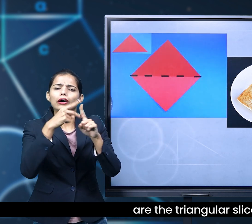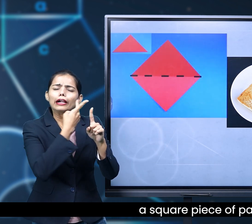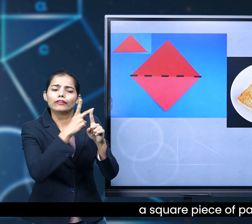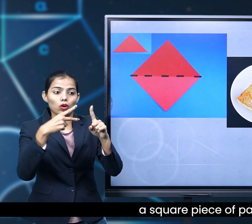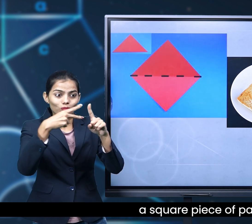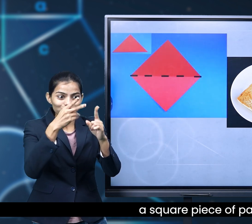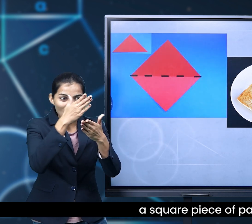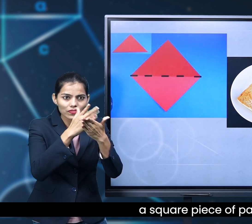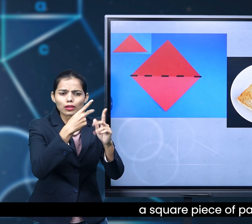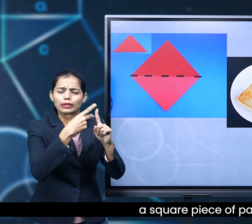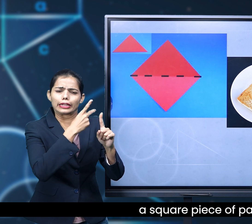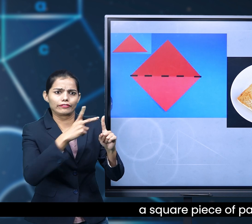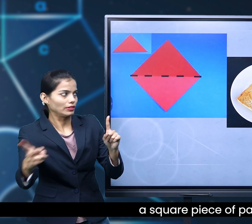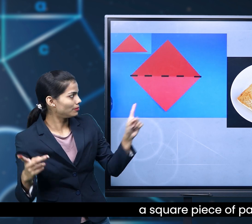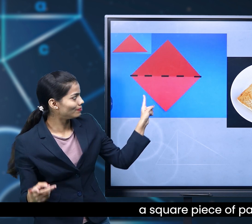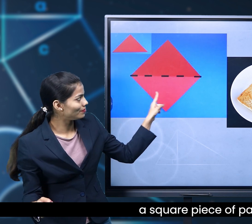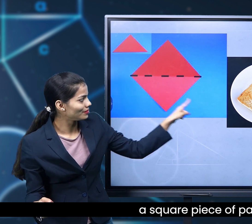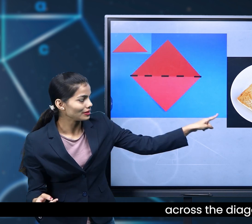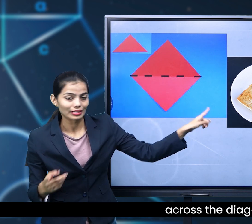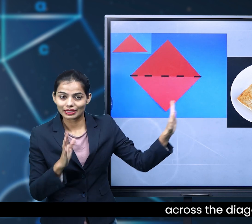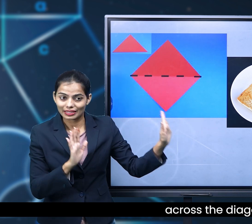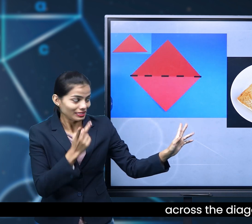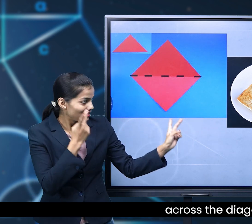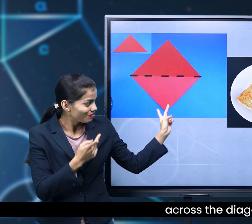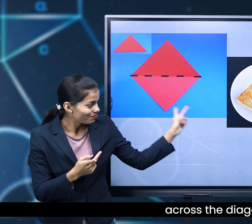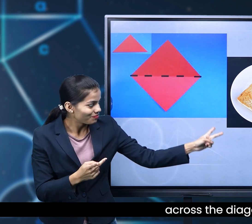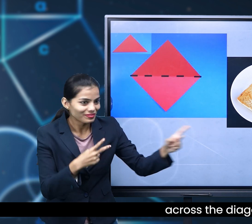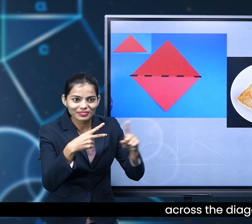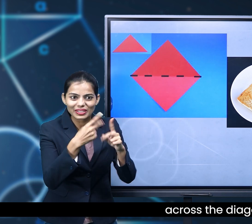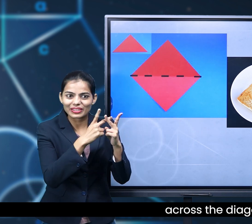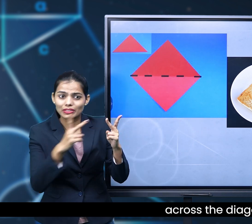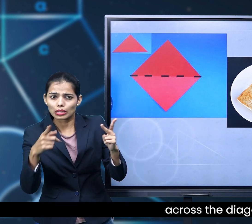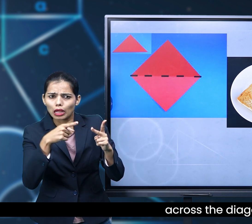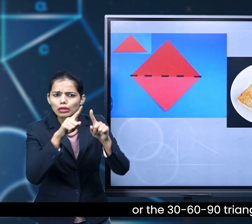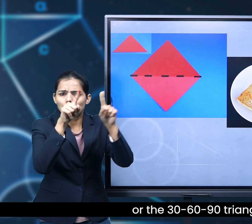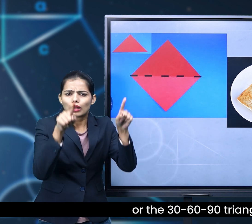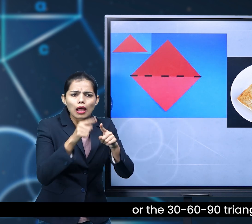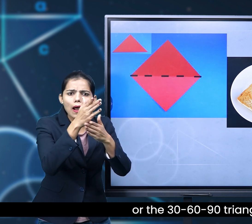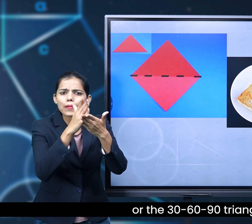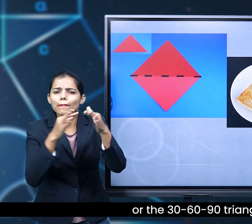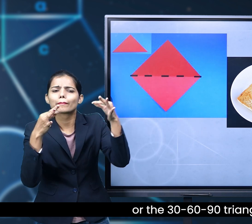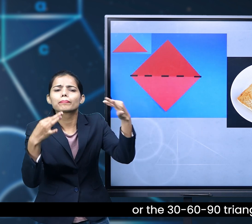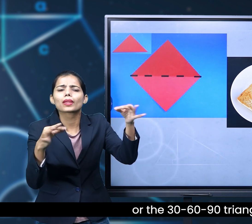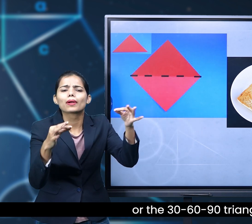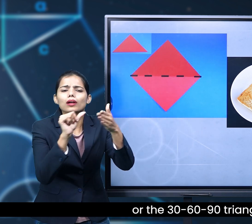a square piece of paper folded across the diagonal, or the